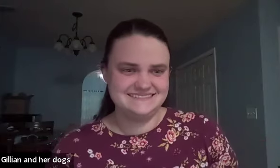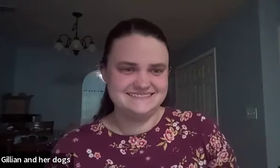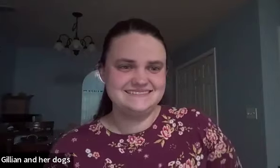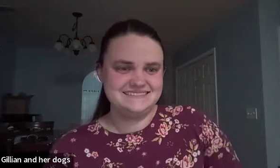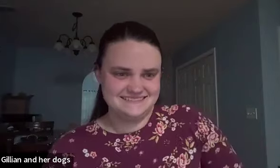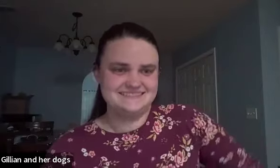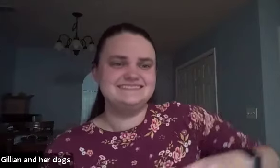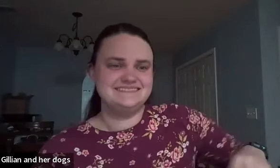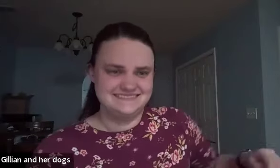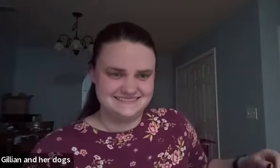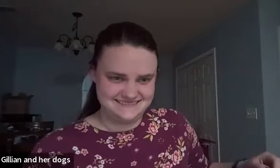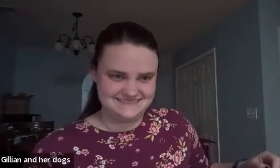Mm-hmm.